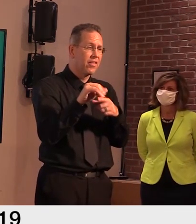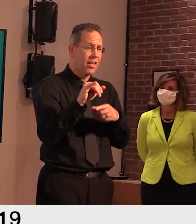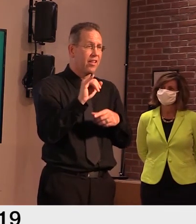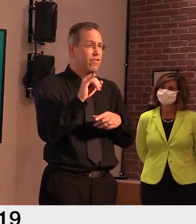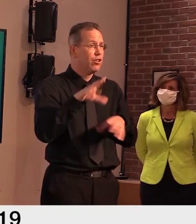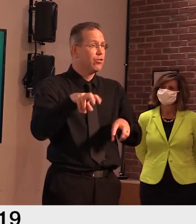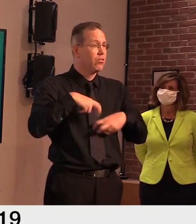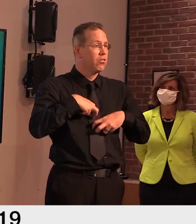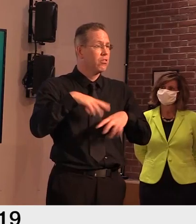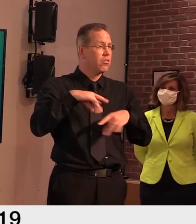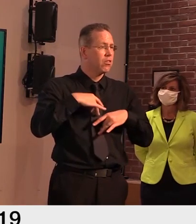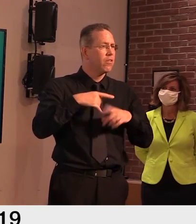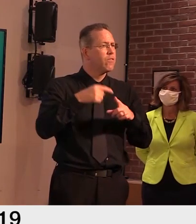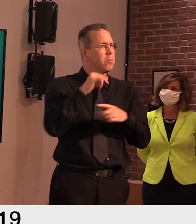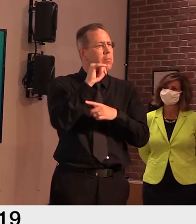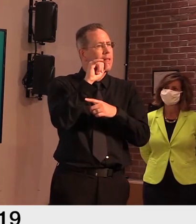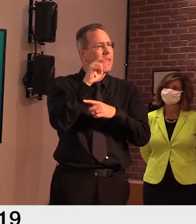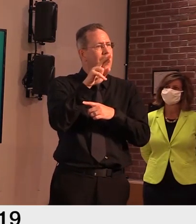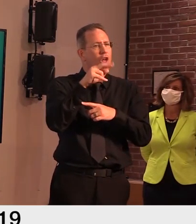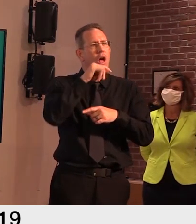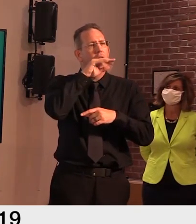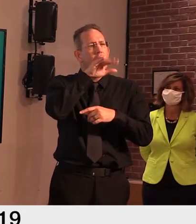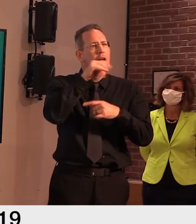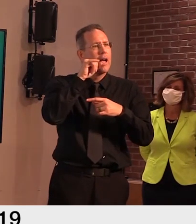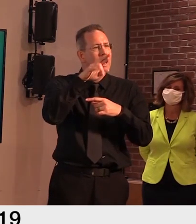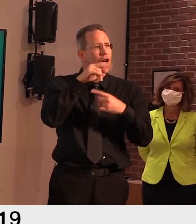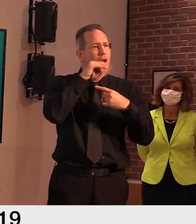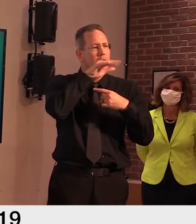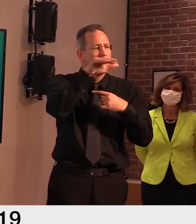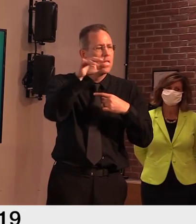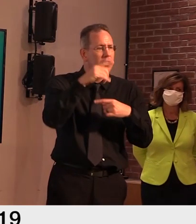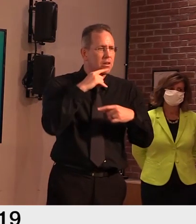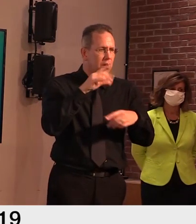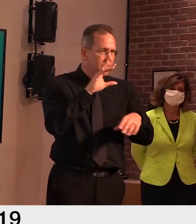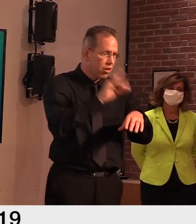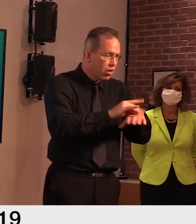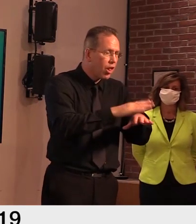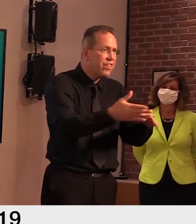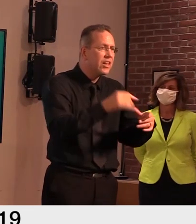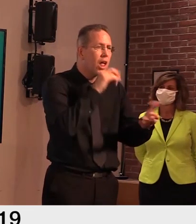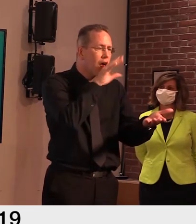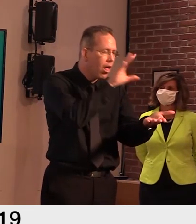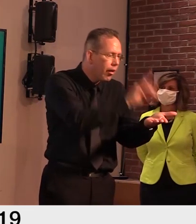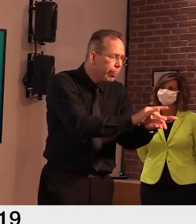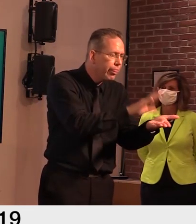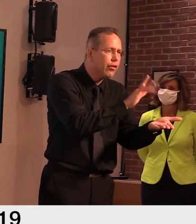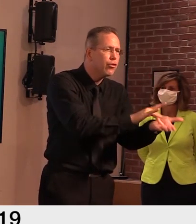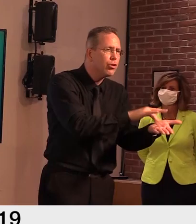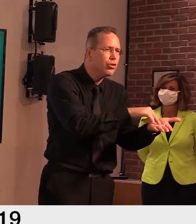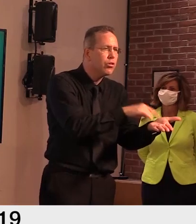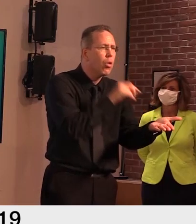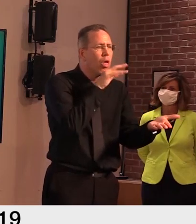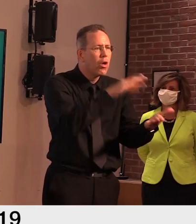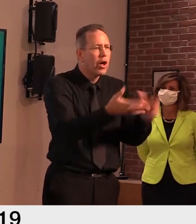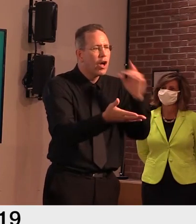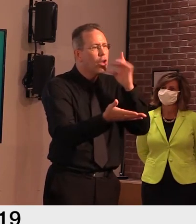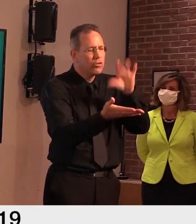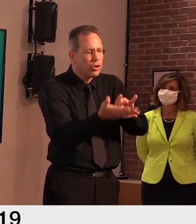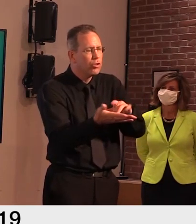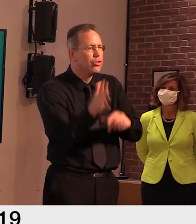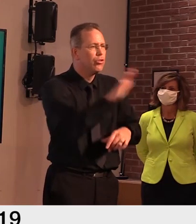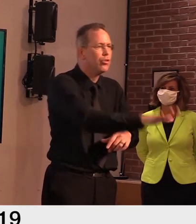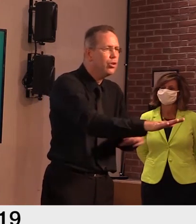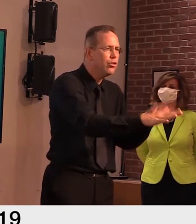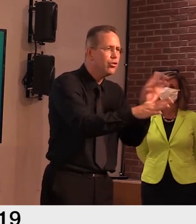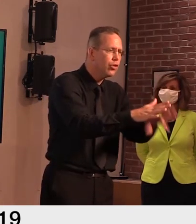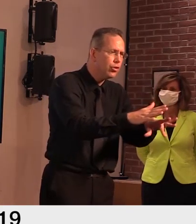have been decontaminated. But again, probably under 5% of infections are